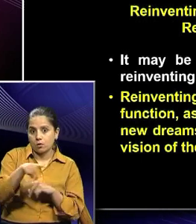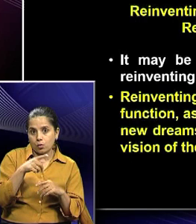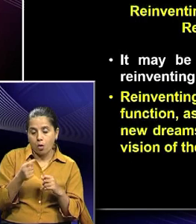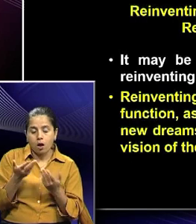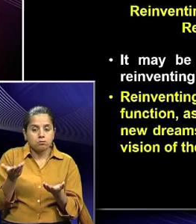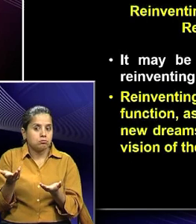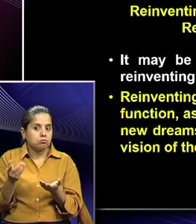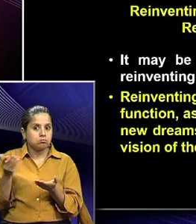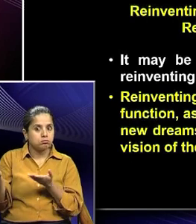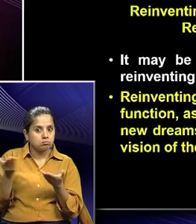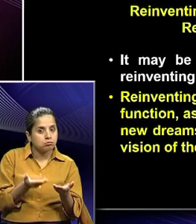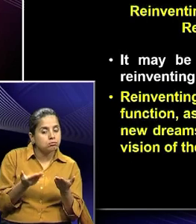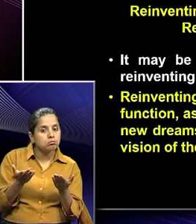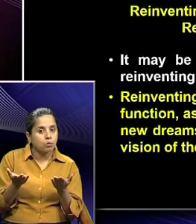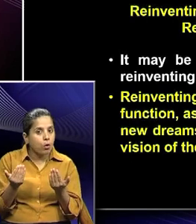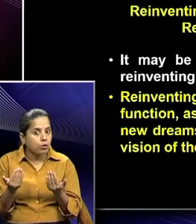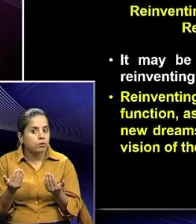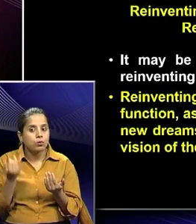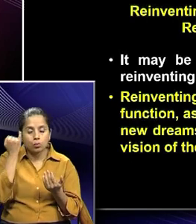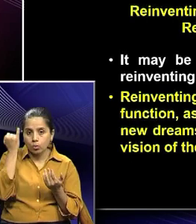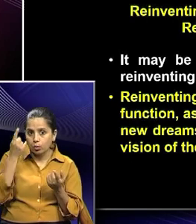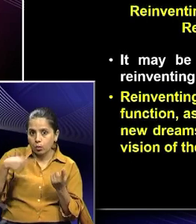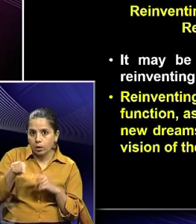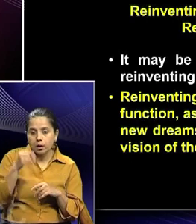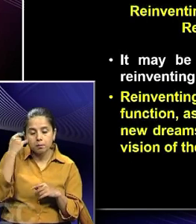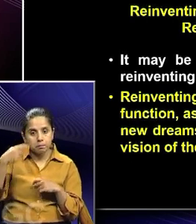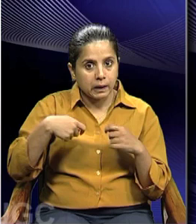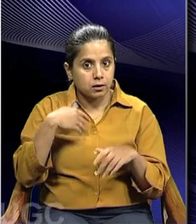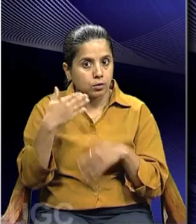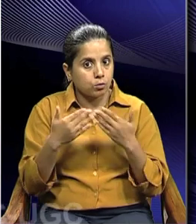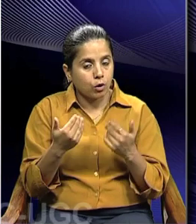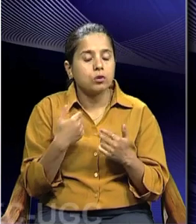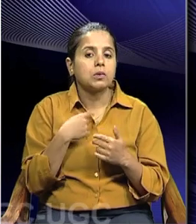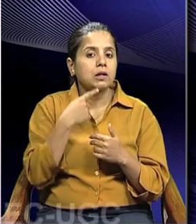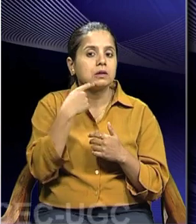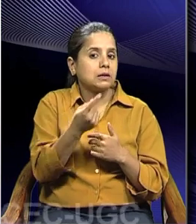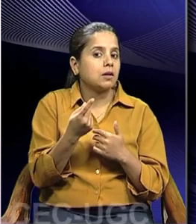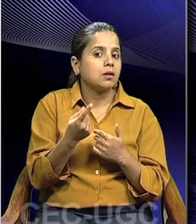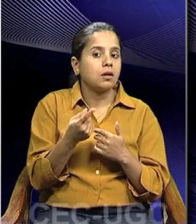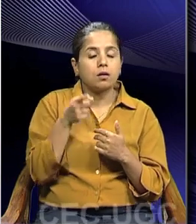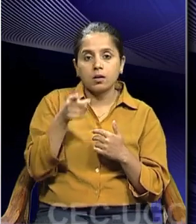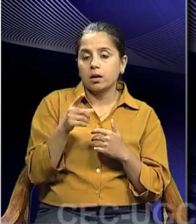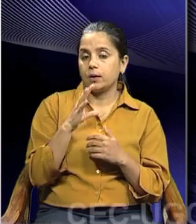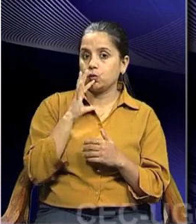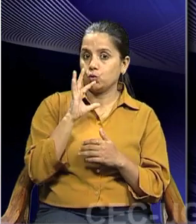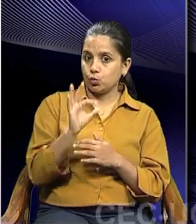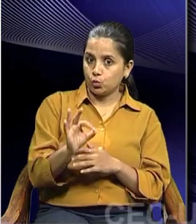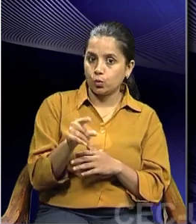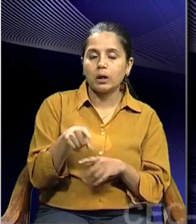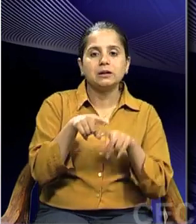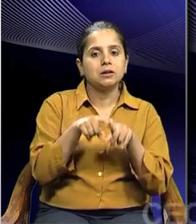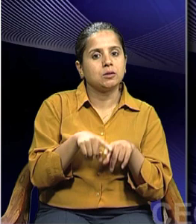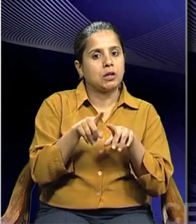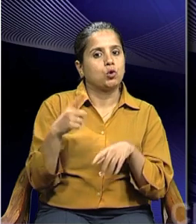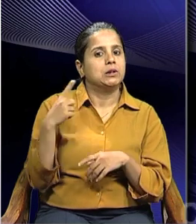bring invention into the who can reinvent the business enterprise, I would say that it actually depends on